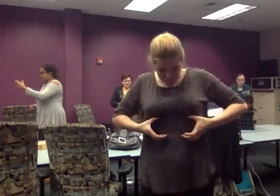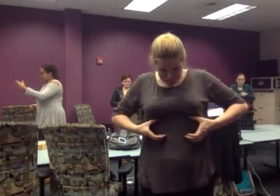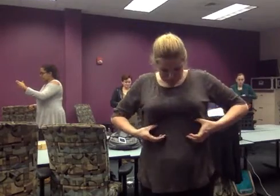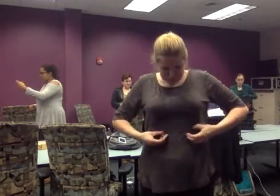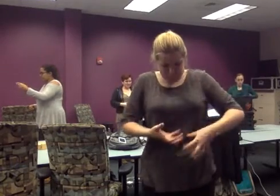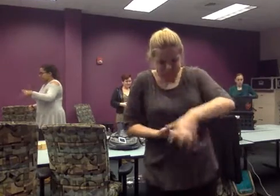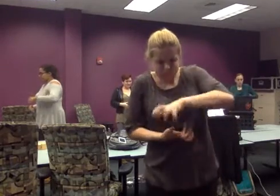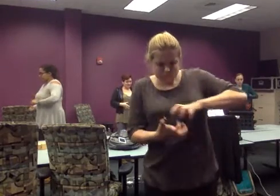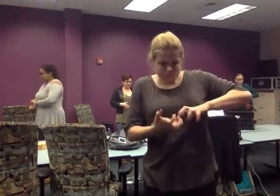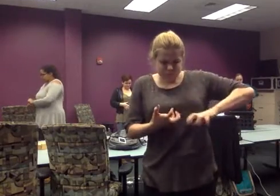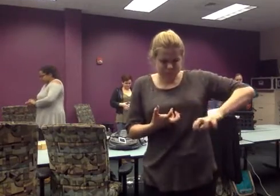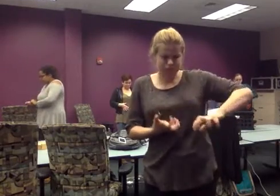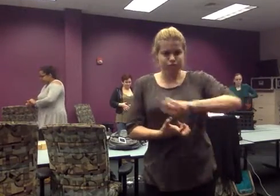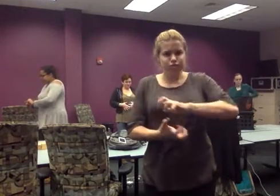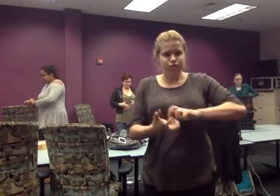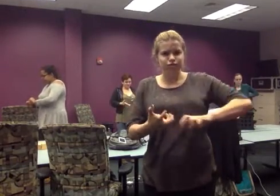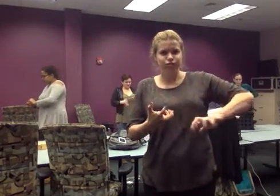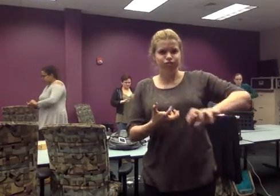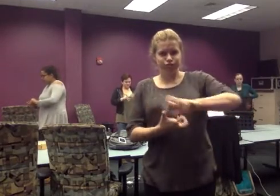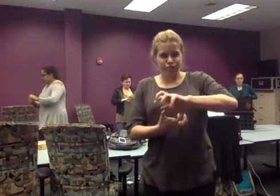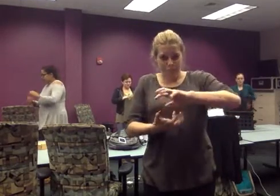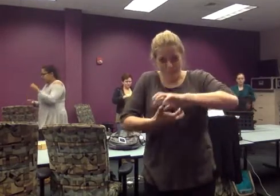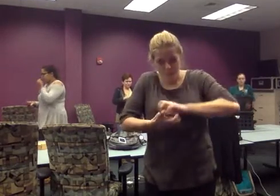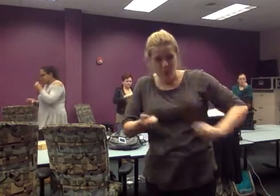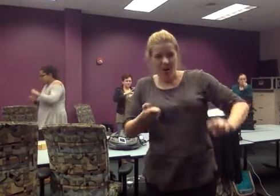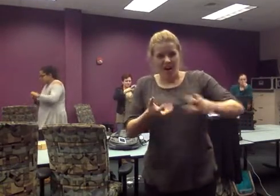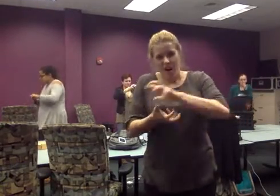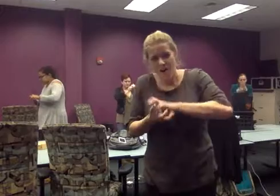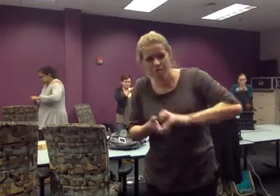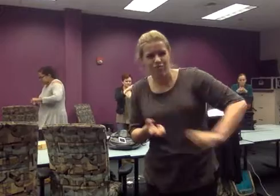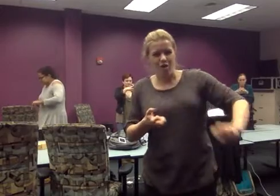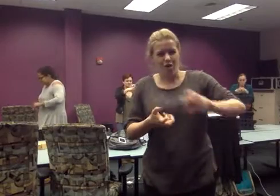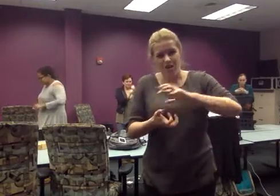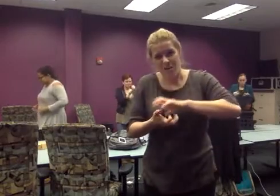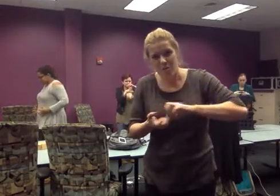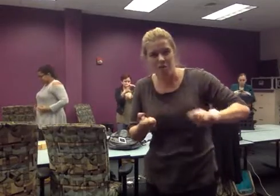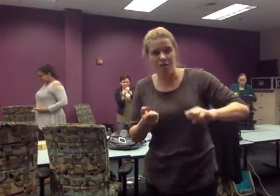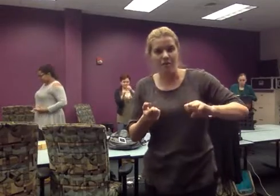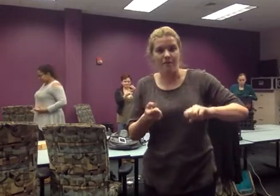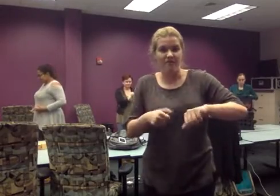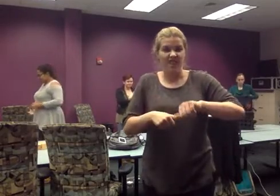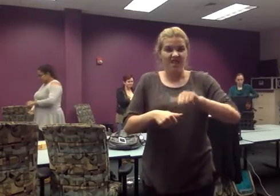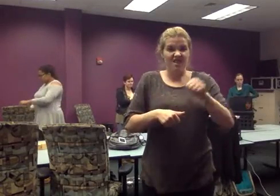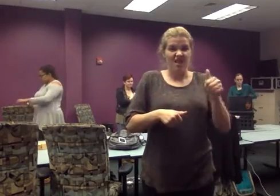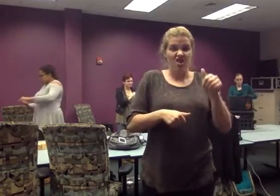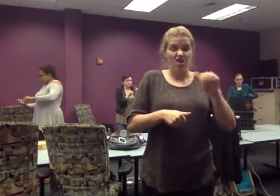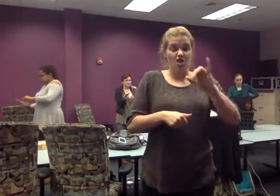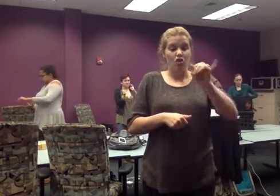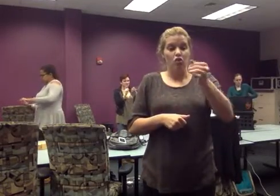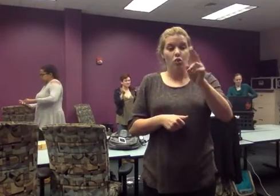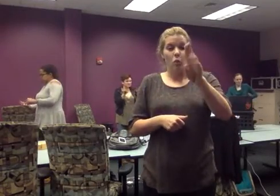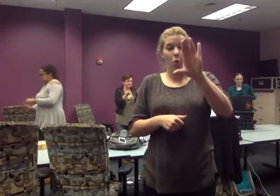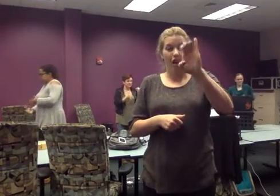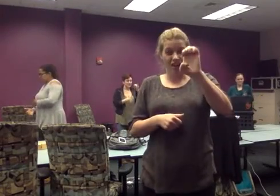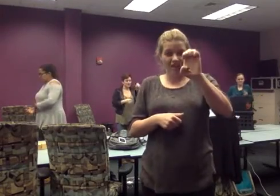it and helps break that food down, mixing it with digestive juices. Sounds a little bit gross, but it's really